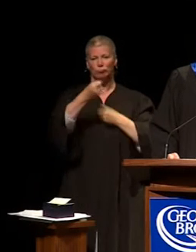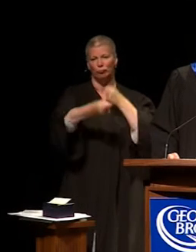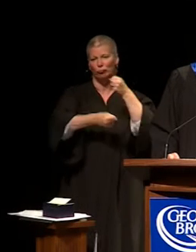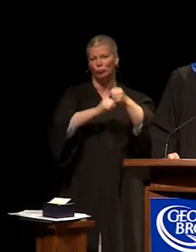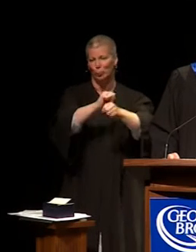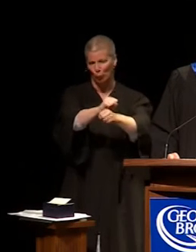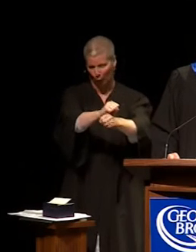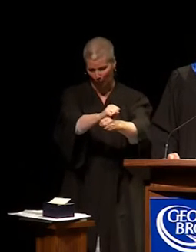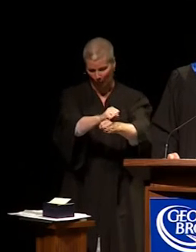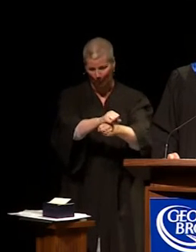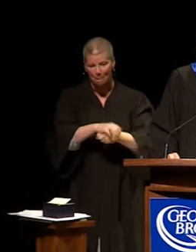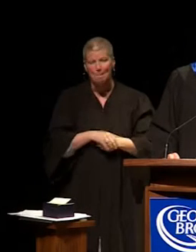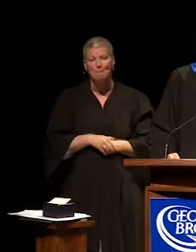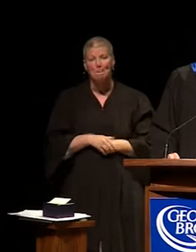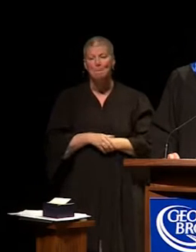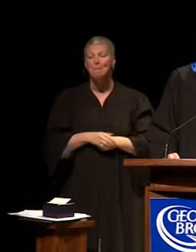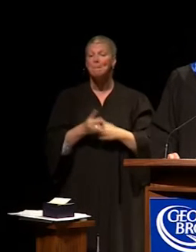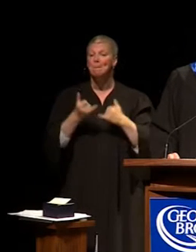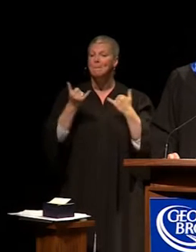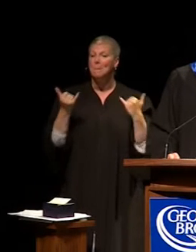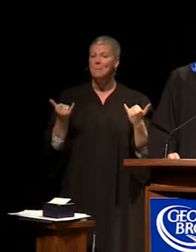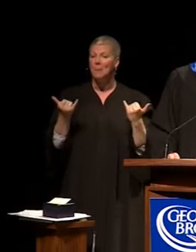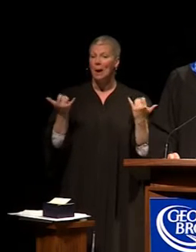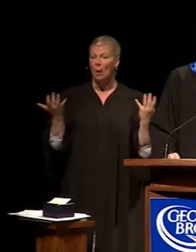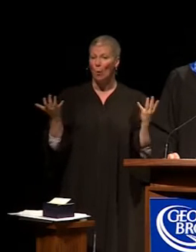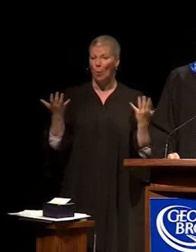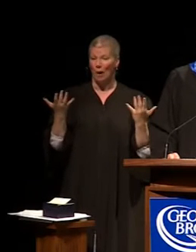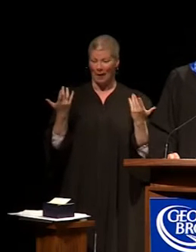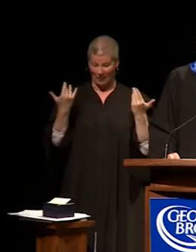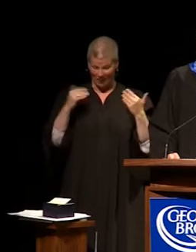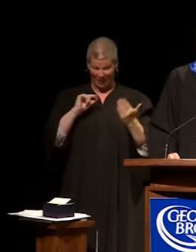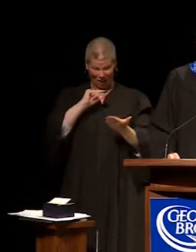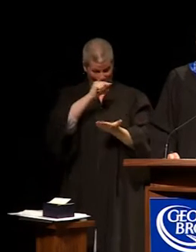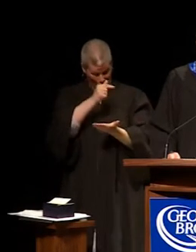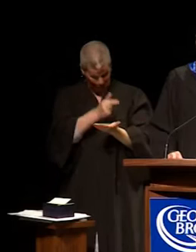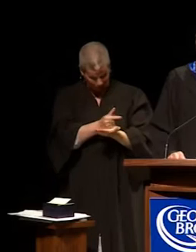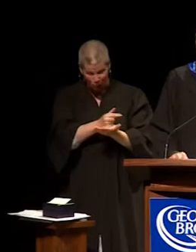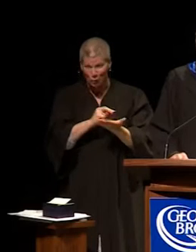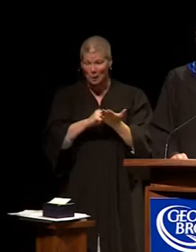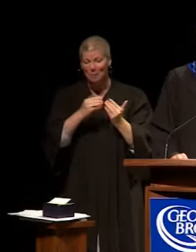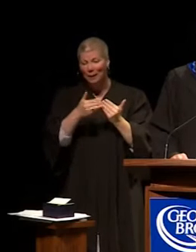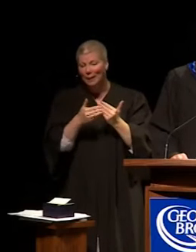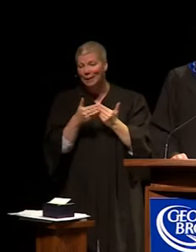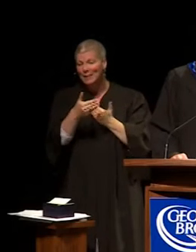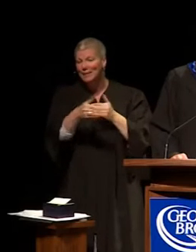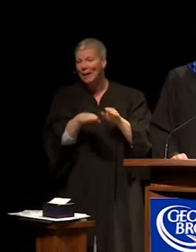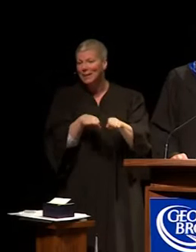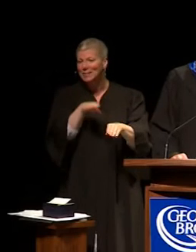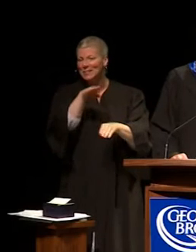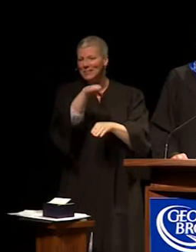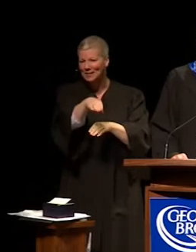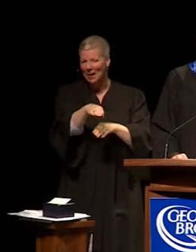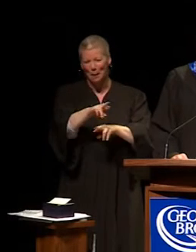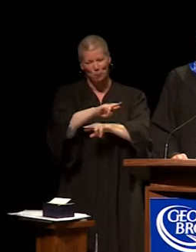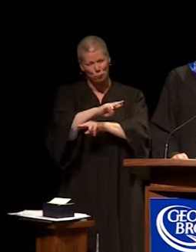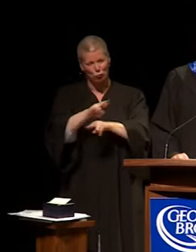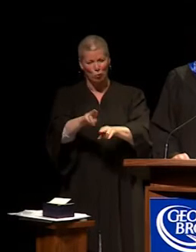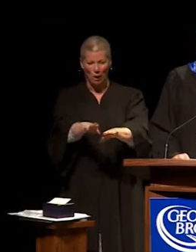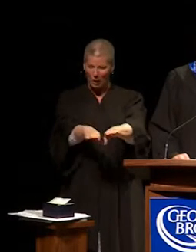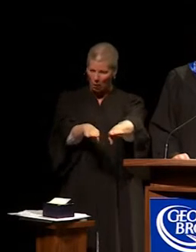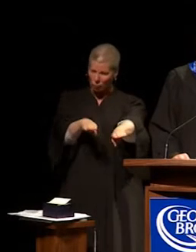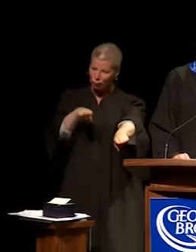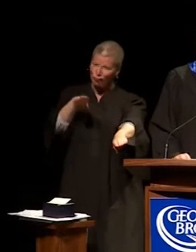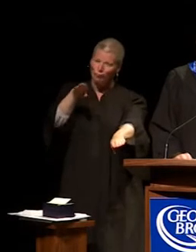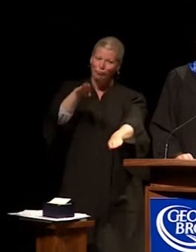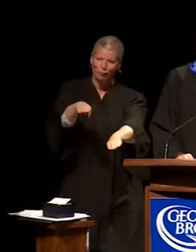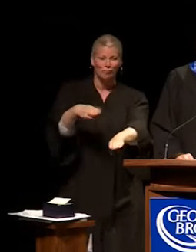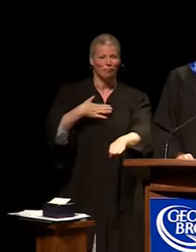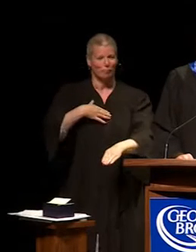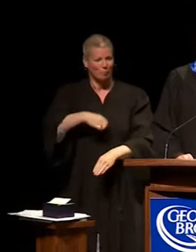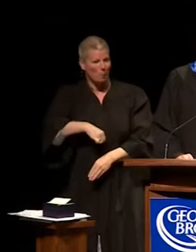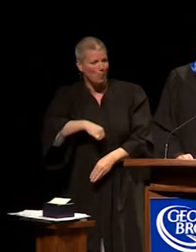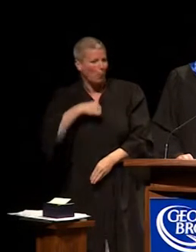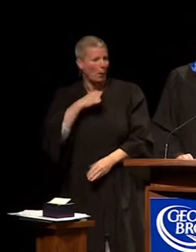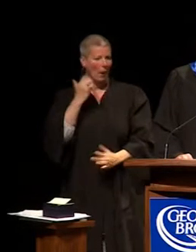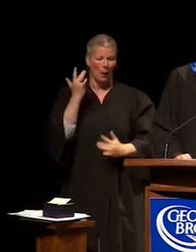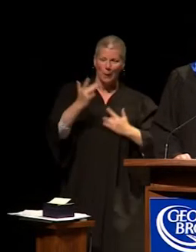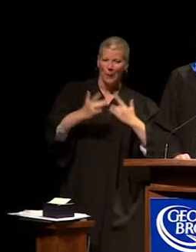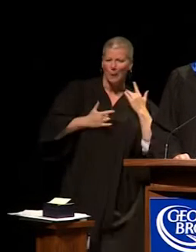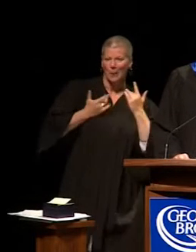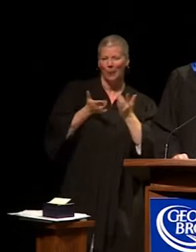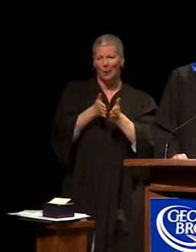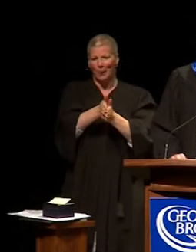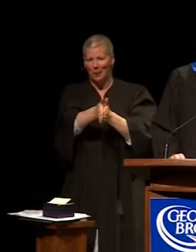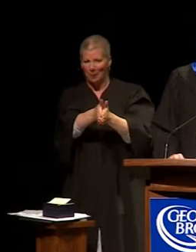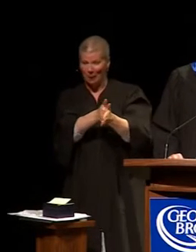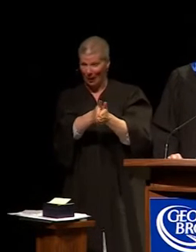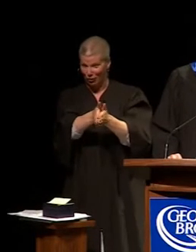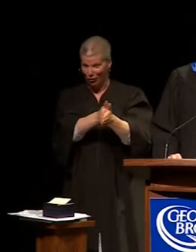to climb to your next plateau with enthusiasm and apply your talent. Do so with passion